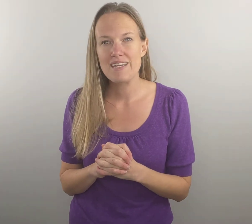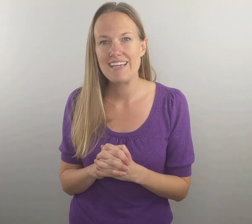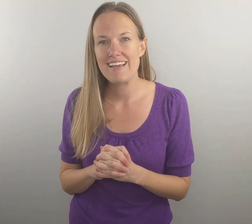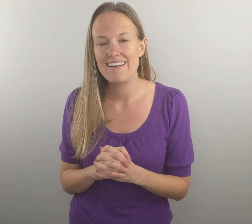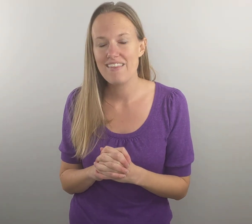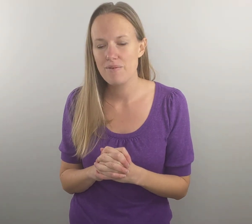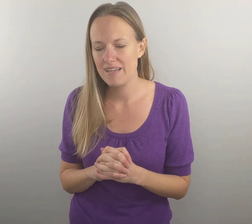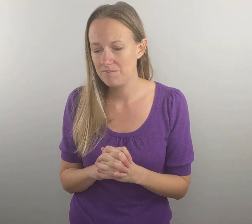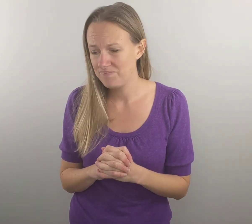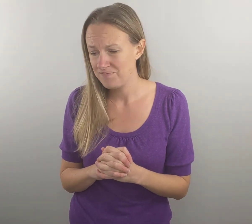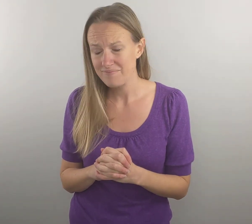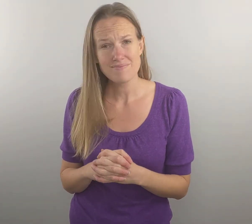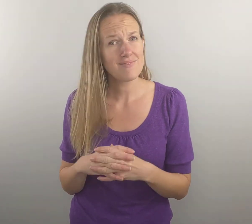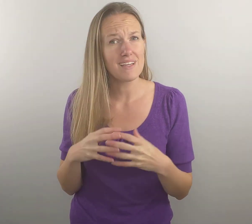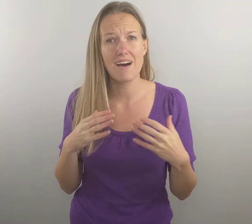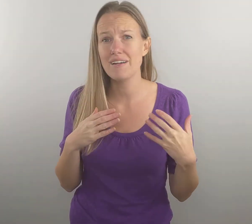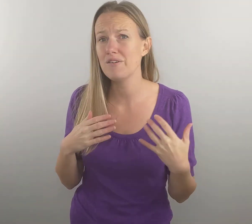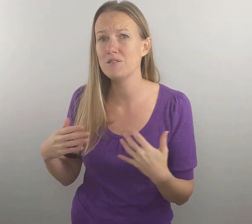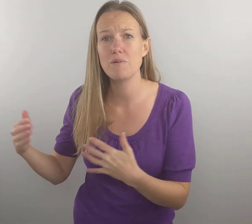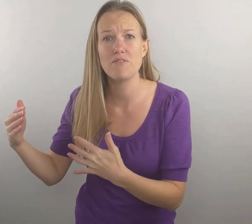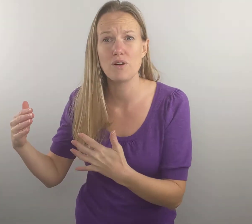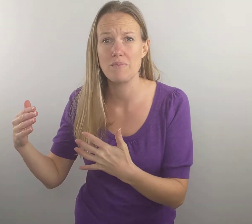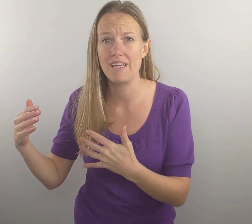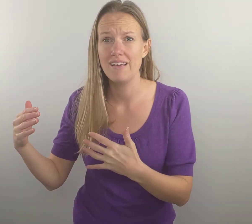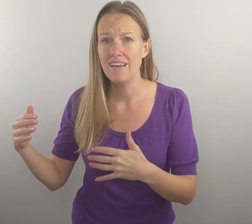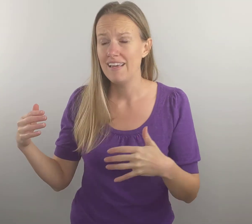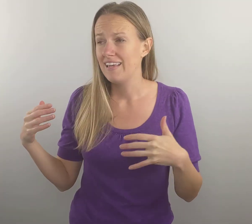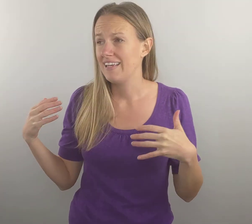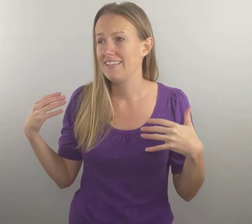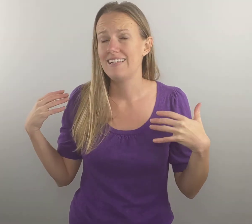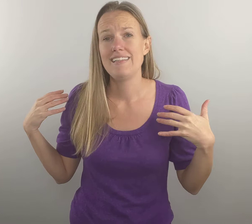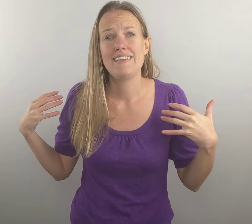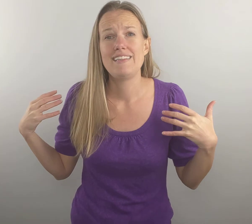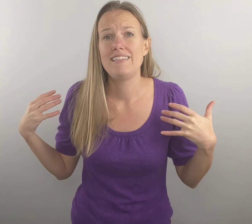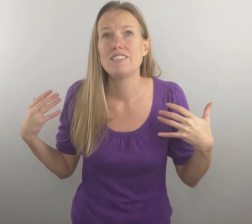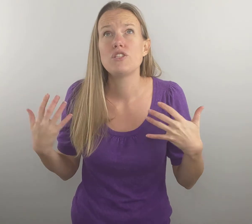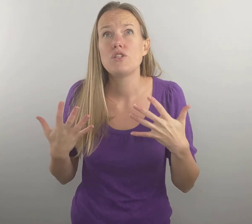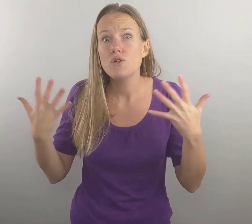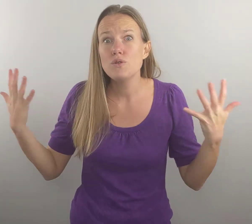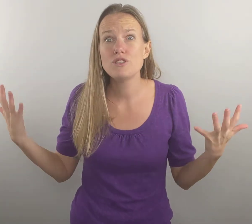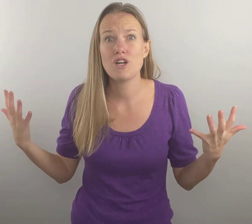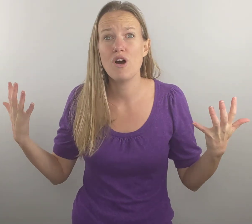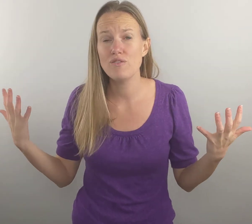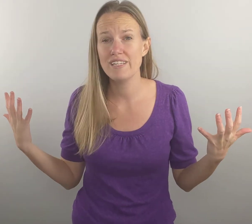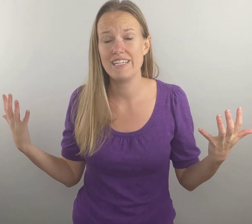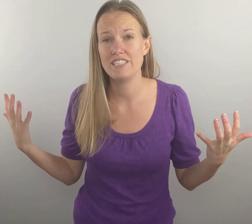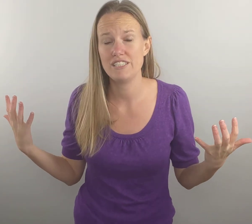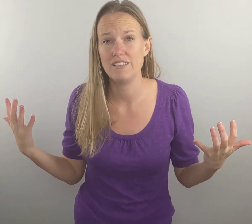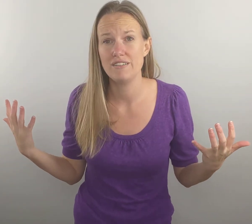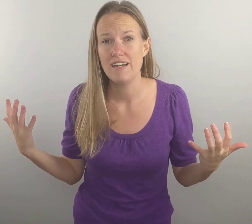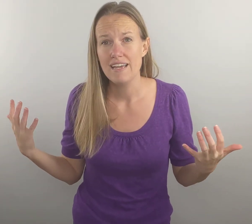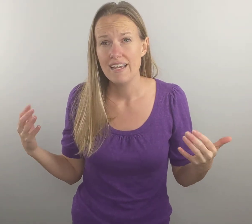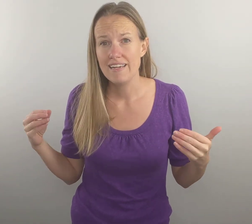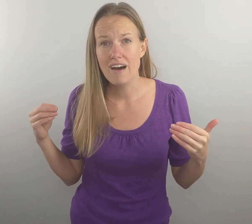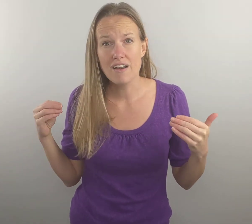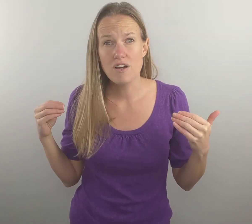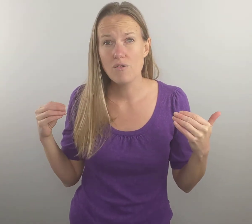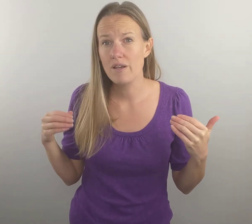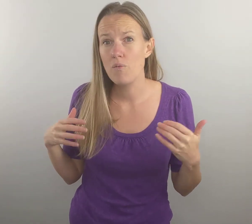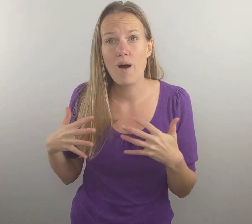can get another one. God goes before me in this huge COVID issue and not knowing what